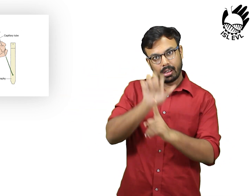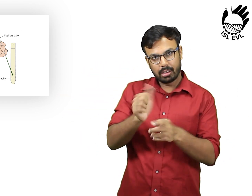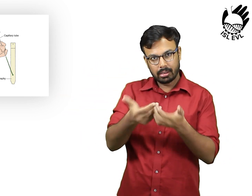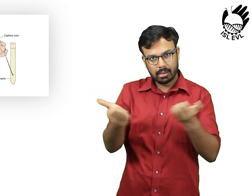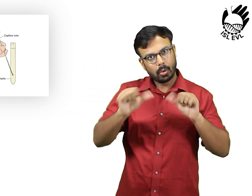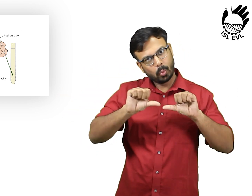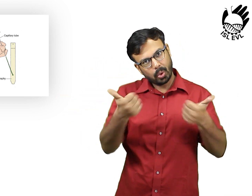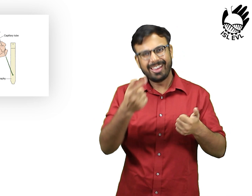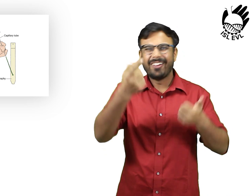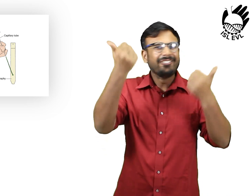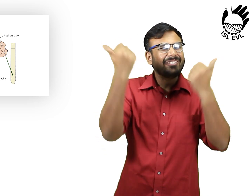dyes.